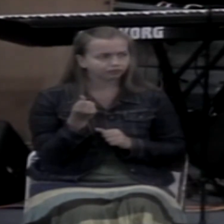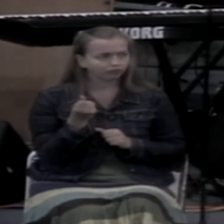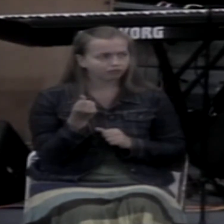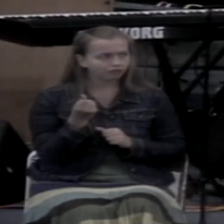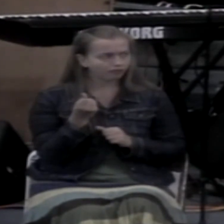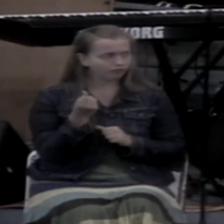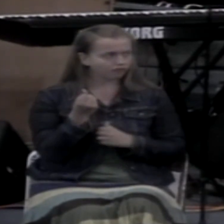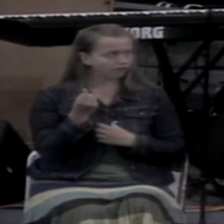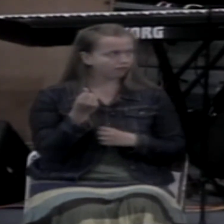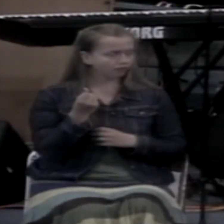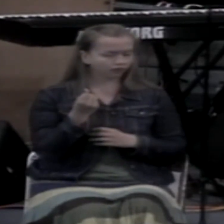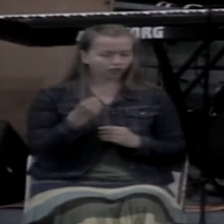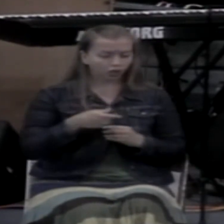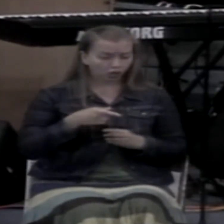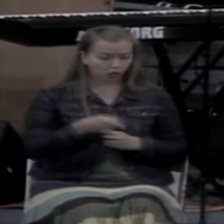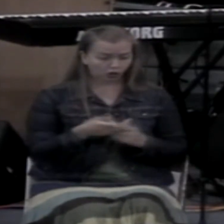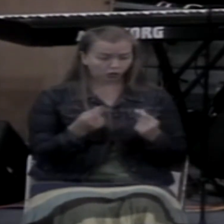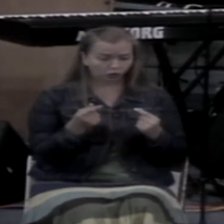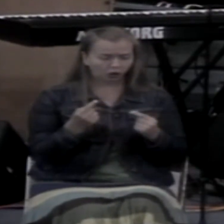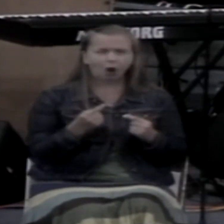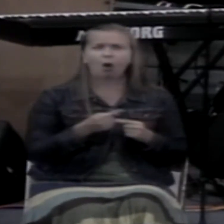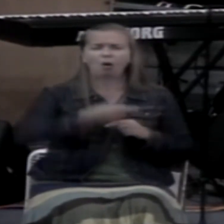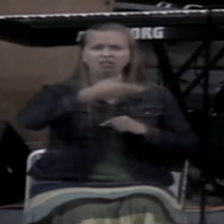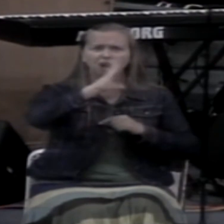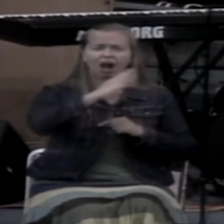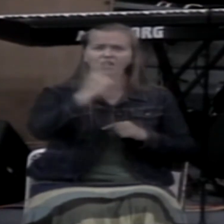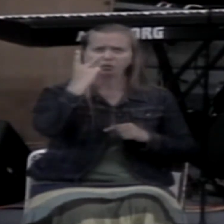No, wrong.